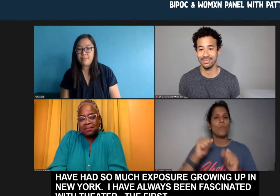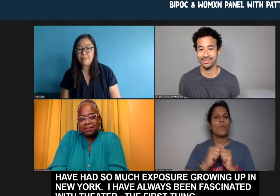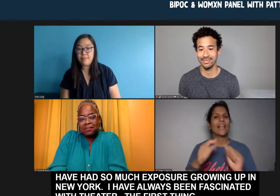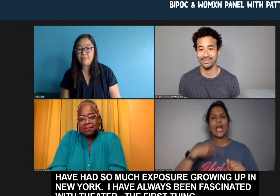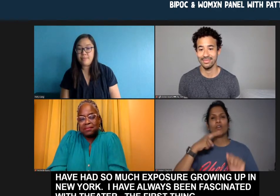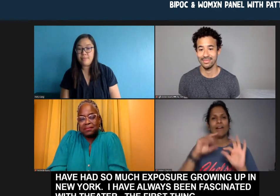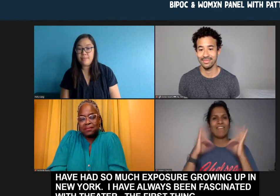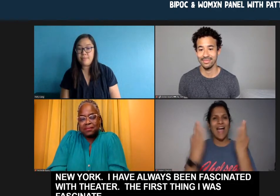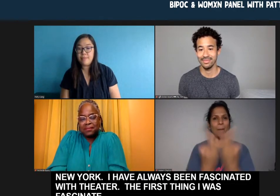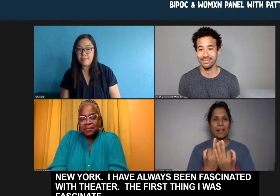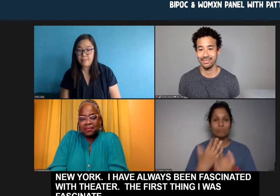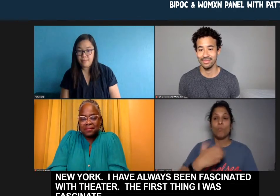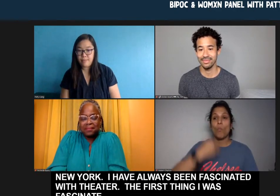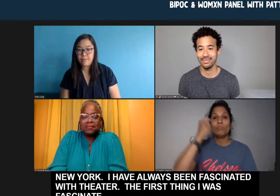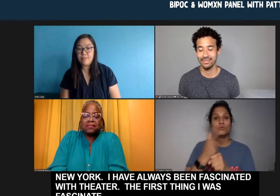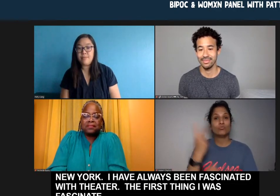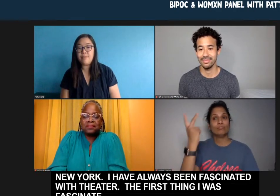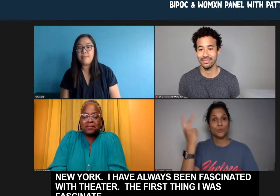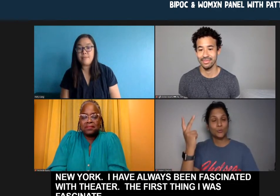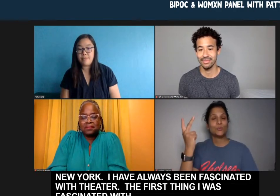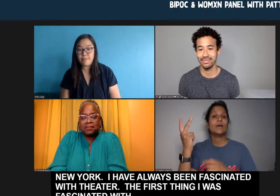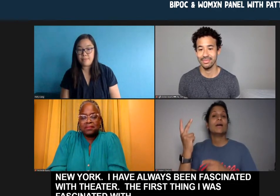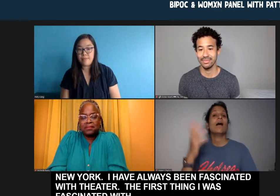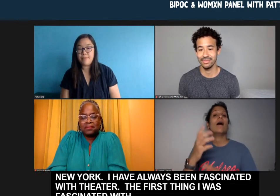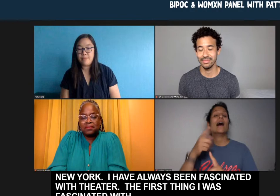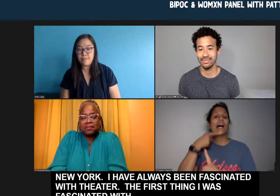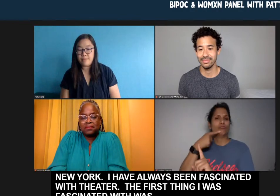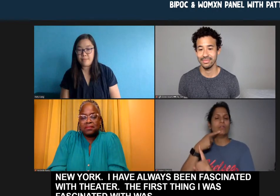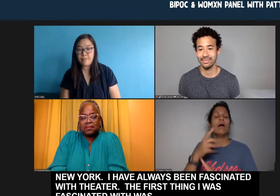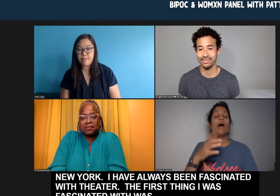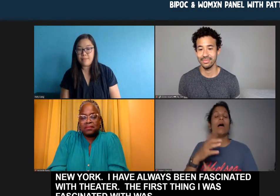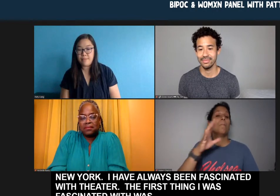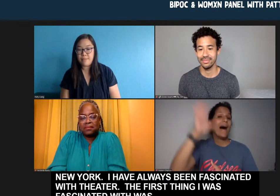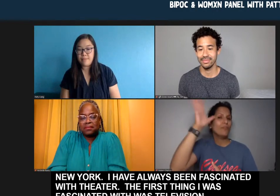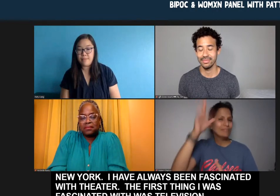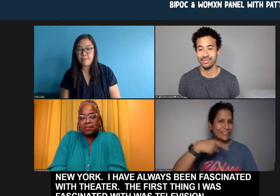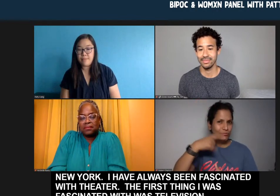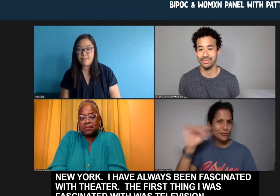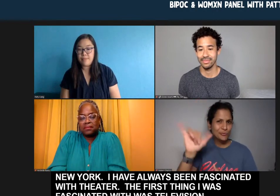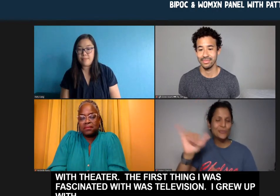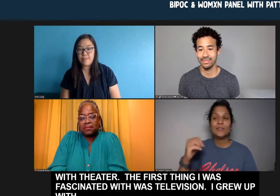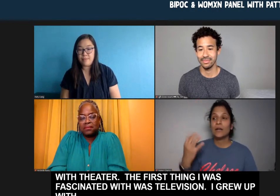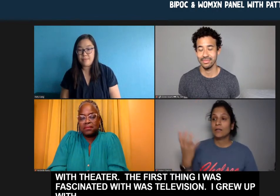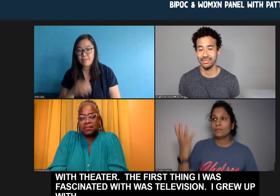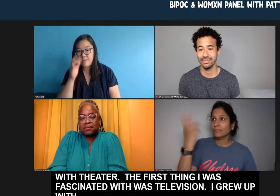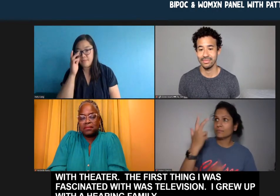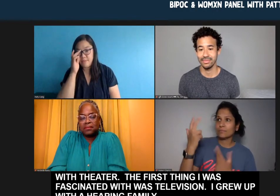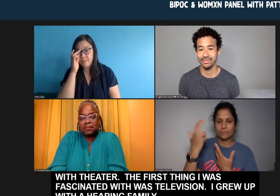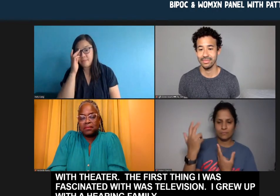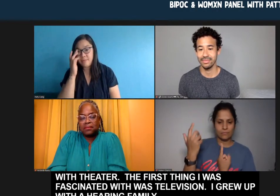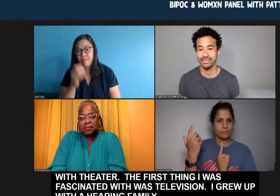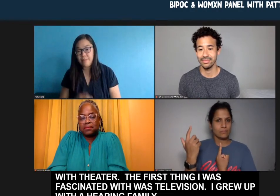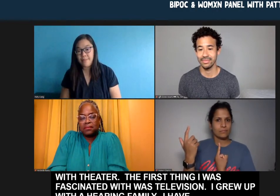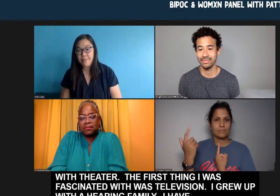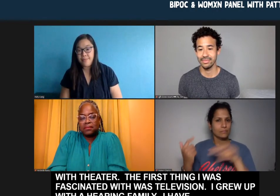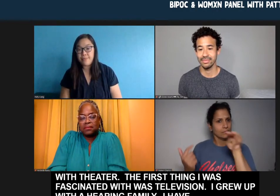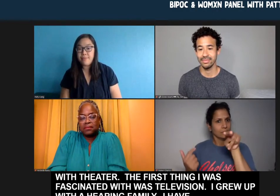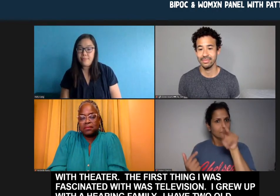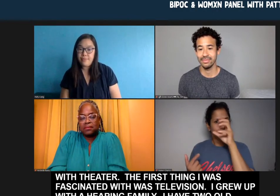my best friends didn't realize, but I grew up with a hearing family. I have two older brothers who are hearing, and my parents are also hearing. And I